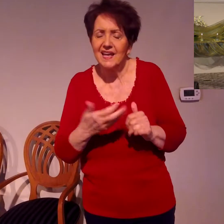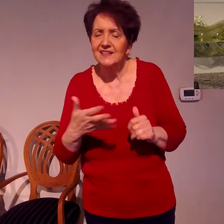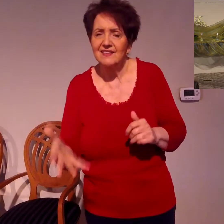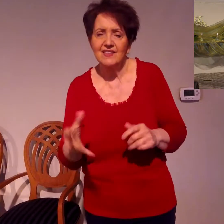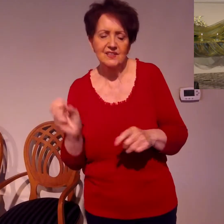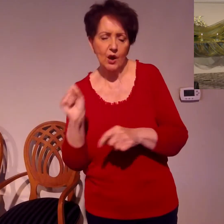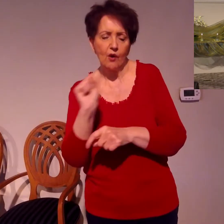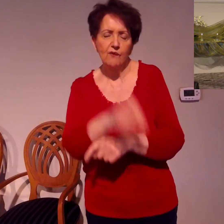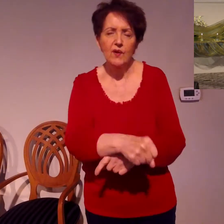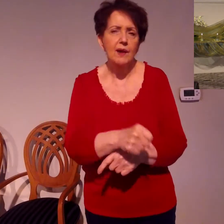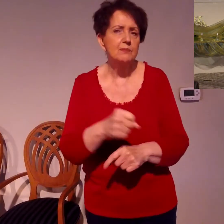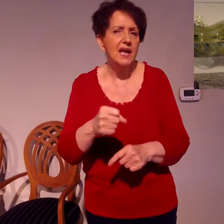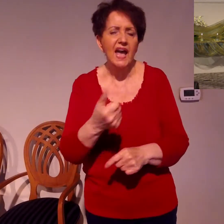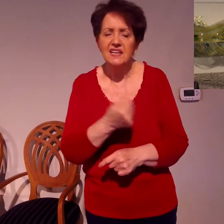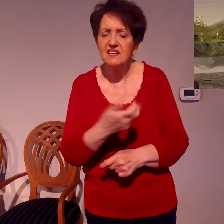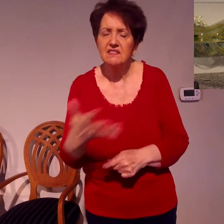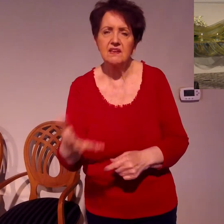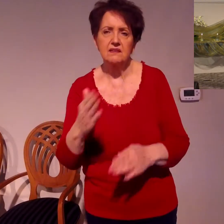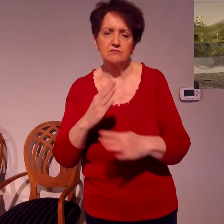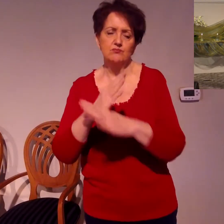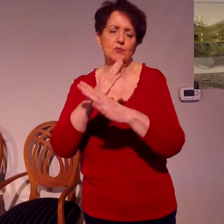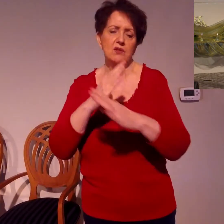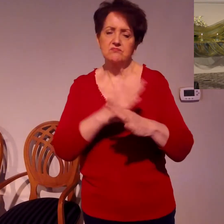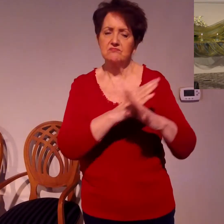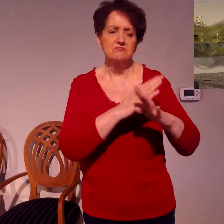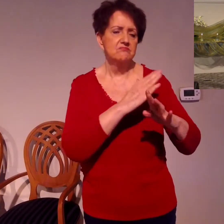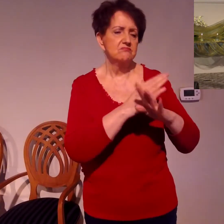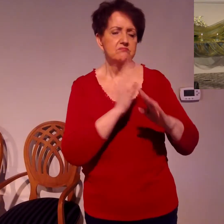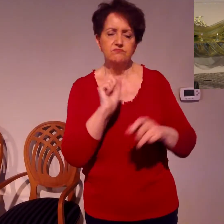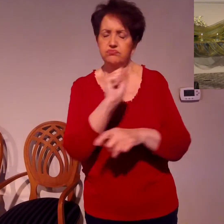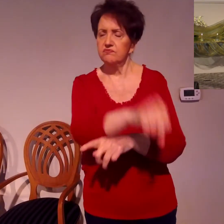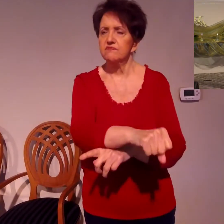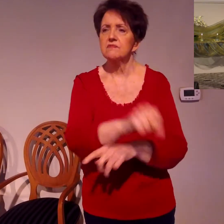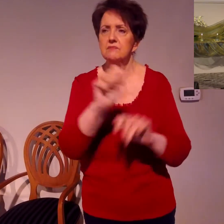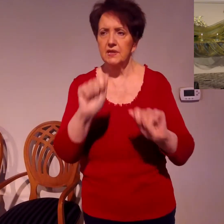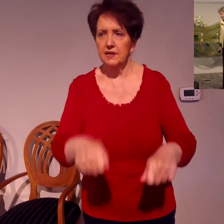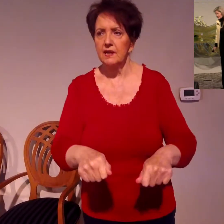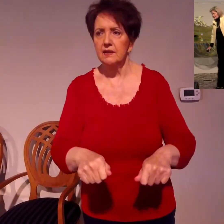every obstacle in our life and set us safe and satisfied and at peace.